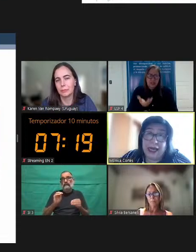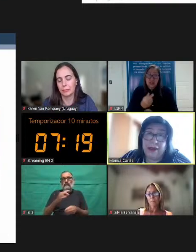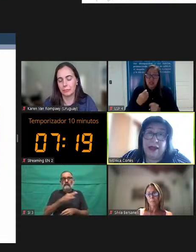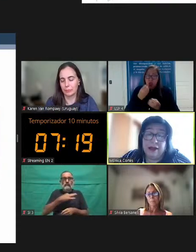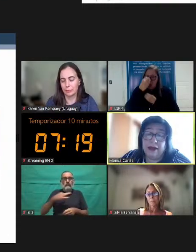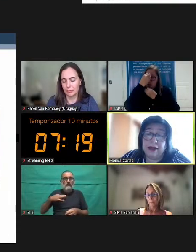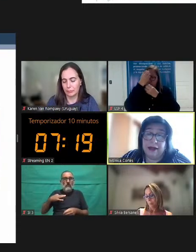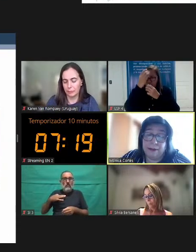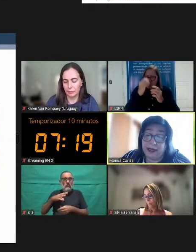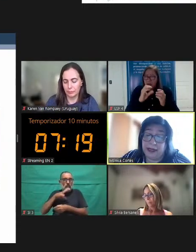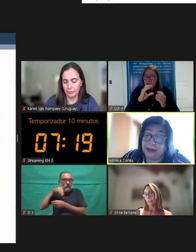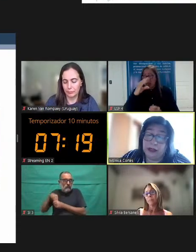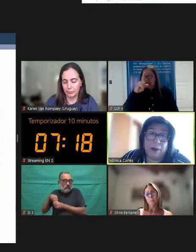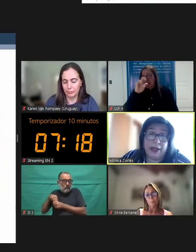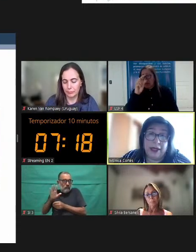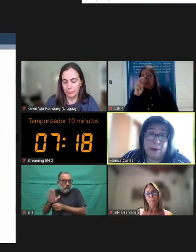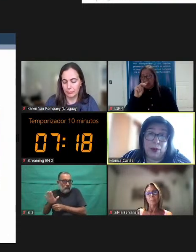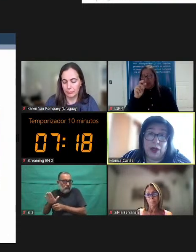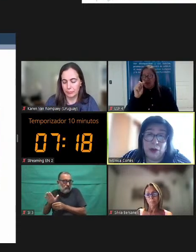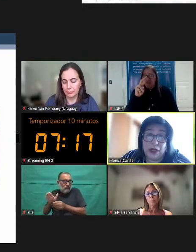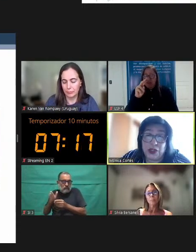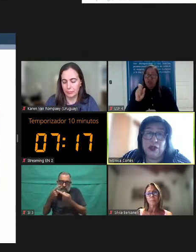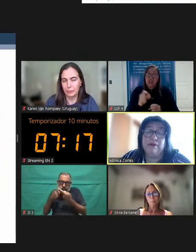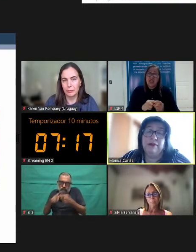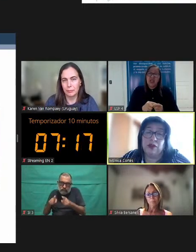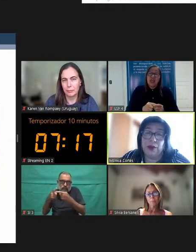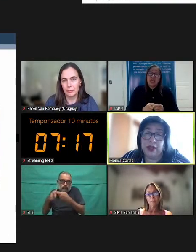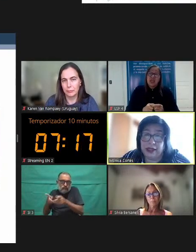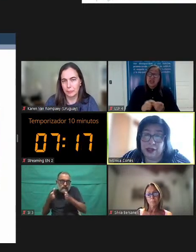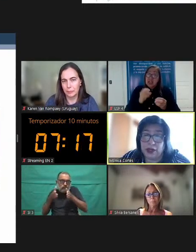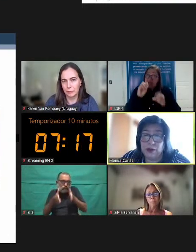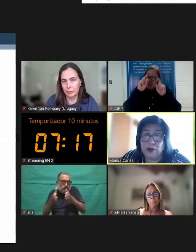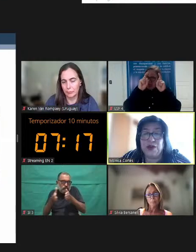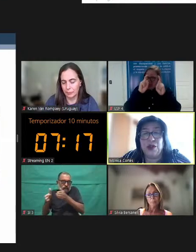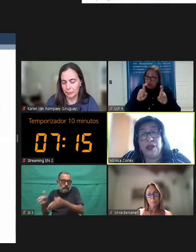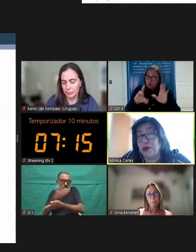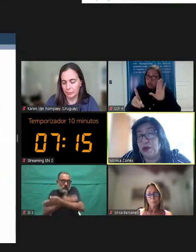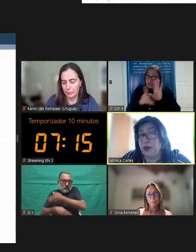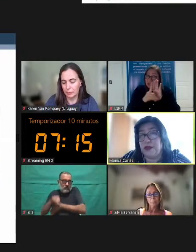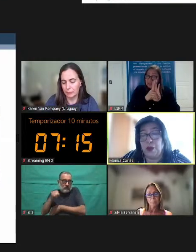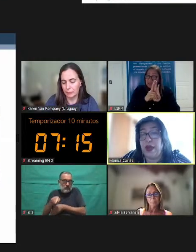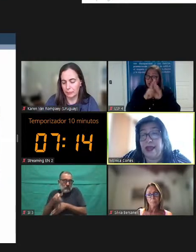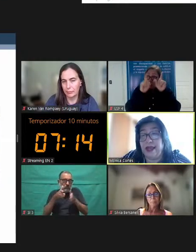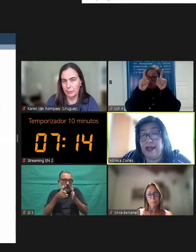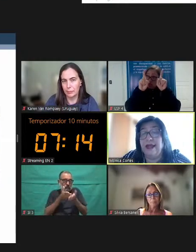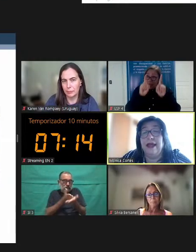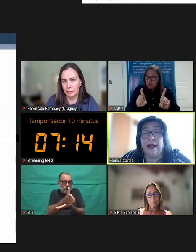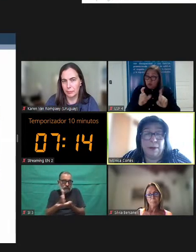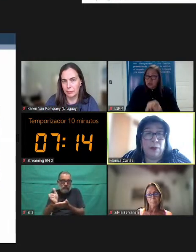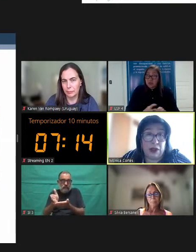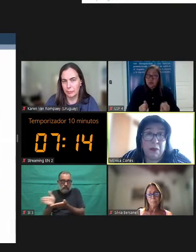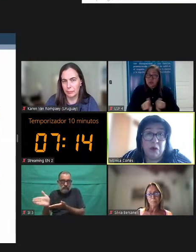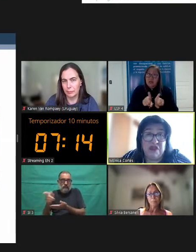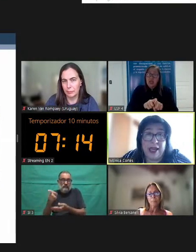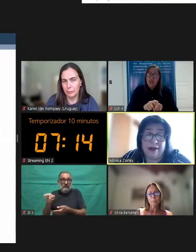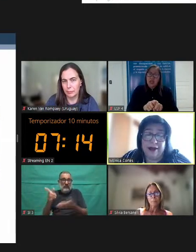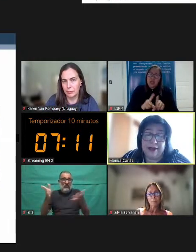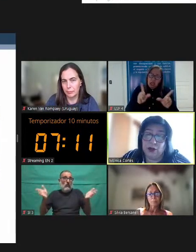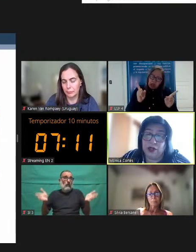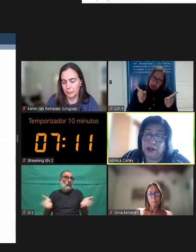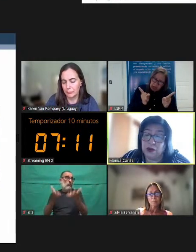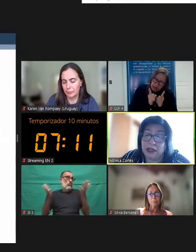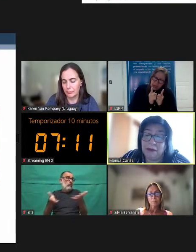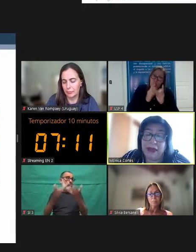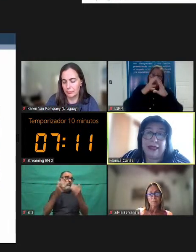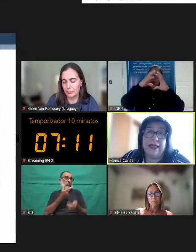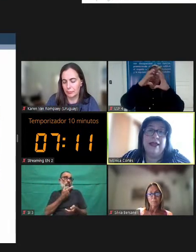easy there is a report by clave the latin america campaign for education and the right of education